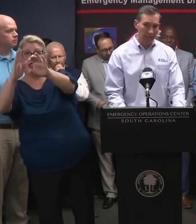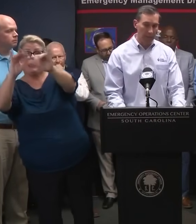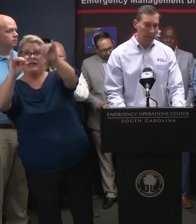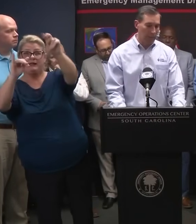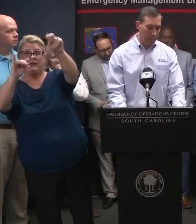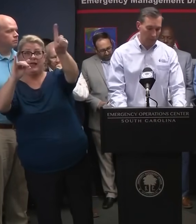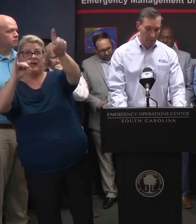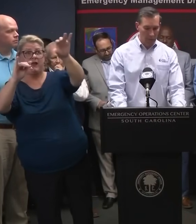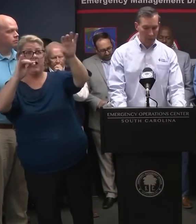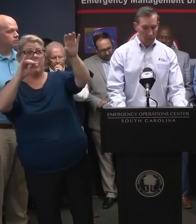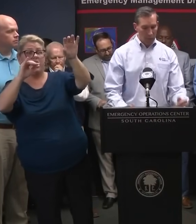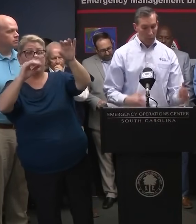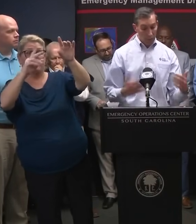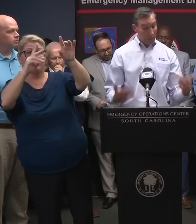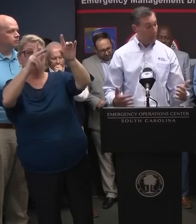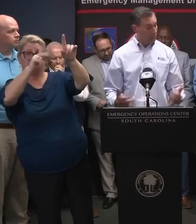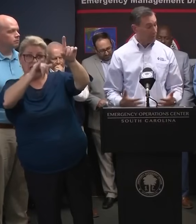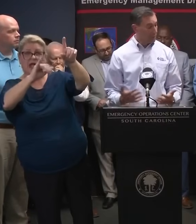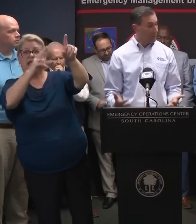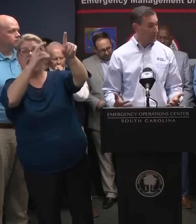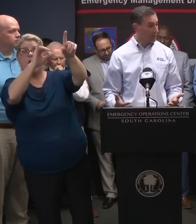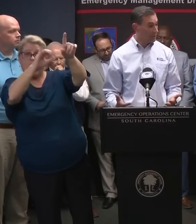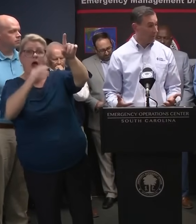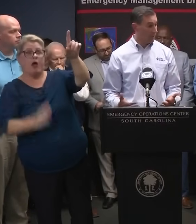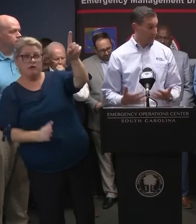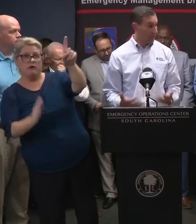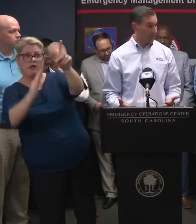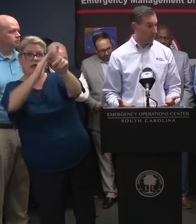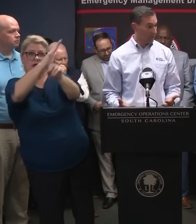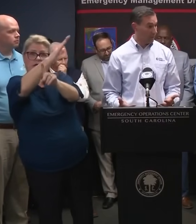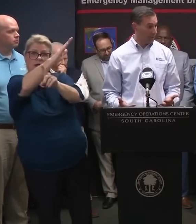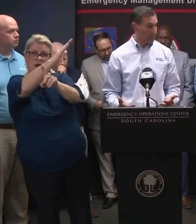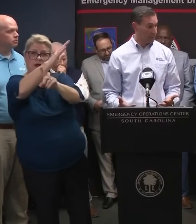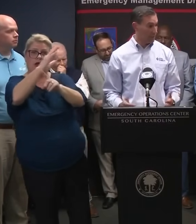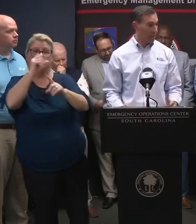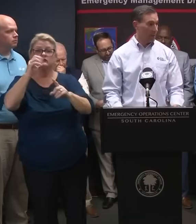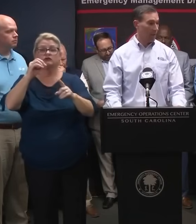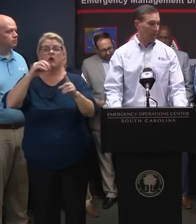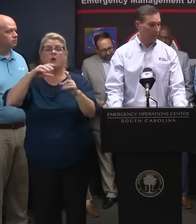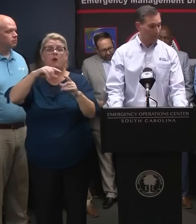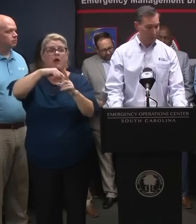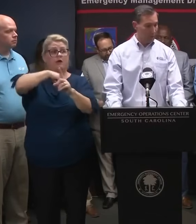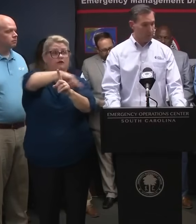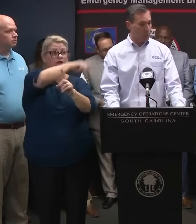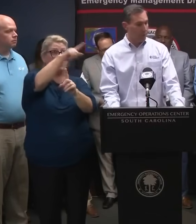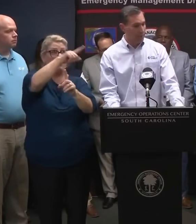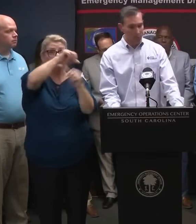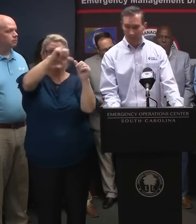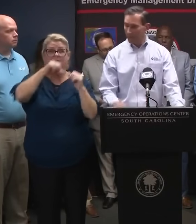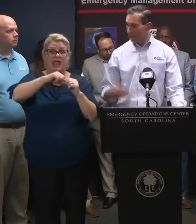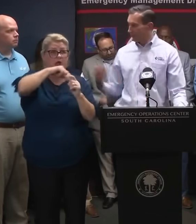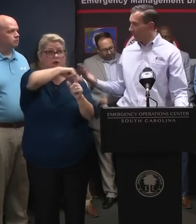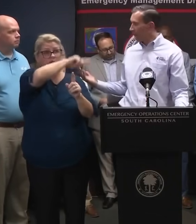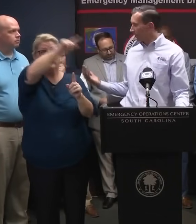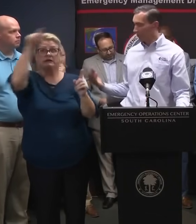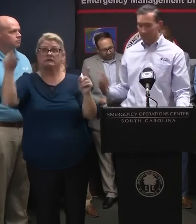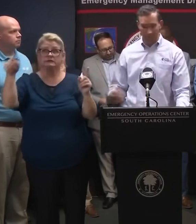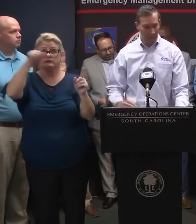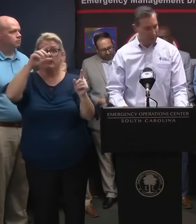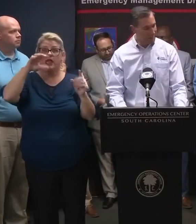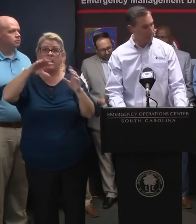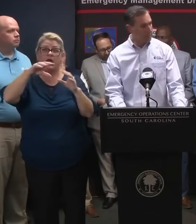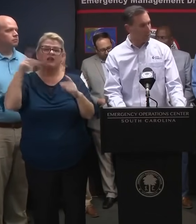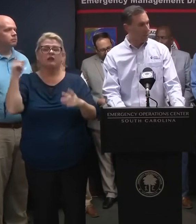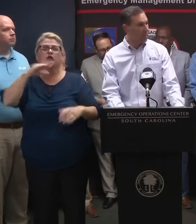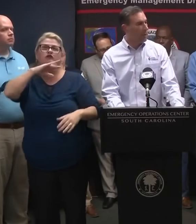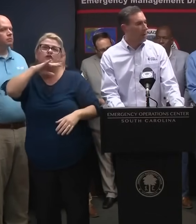Kentucky that we serve. We're wrapping up restoration outside of the Carolinas. Those areas weren't hit with I think Rob, you called it the